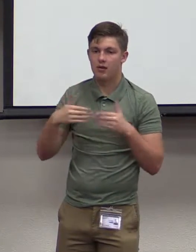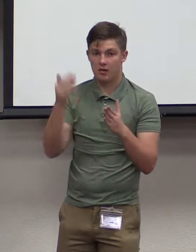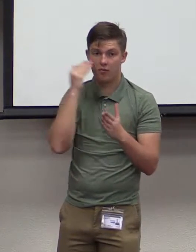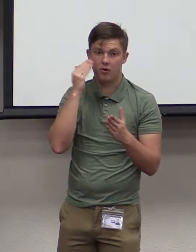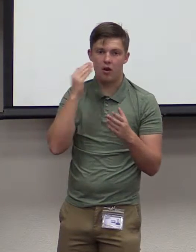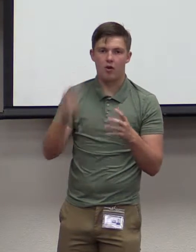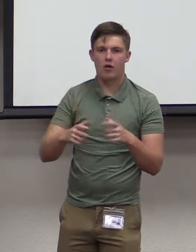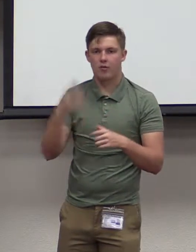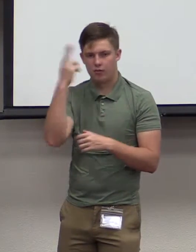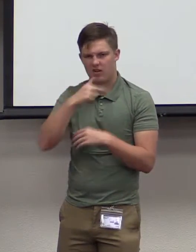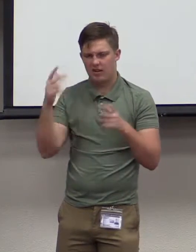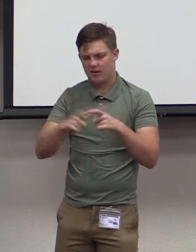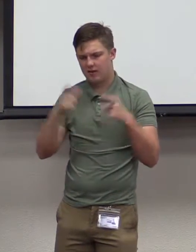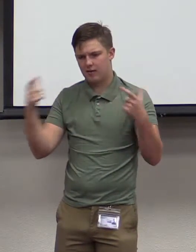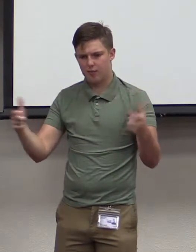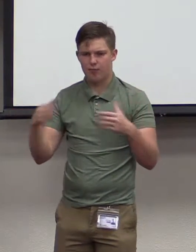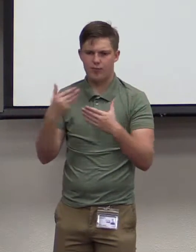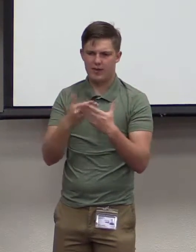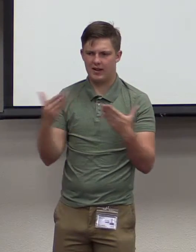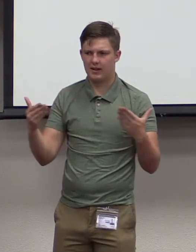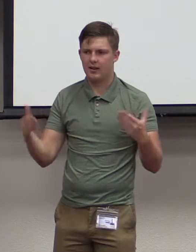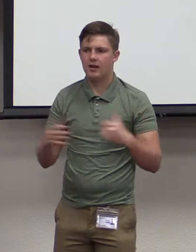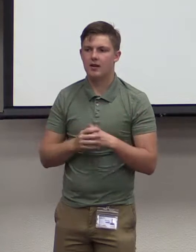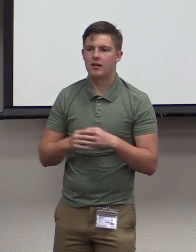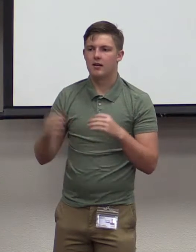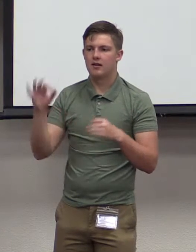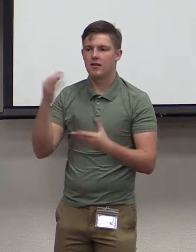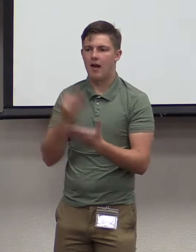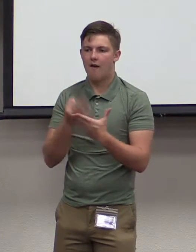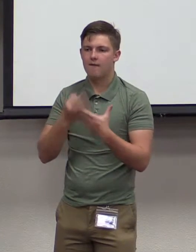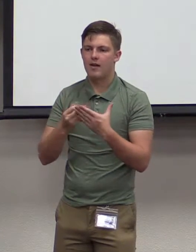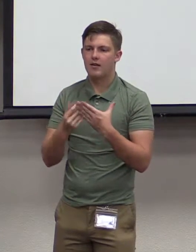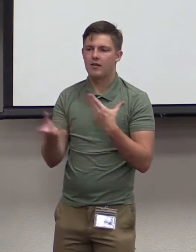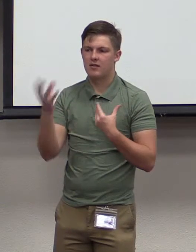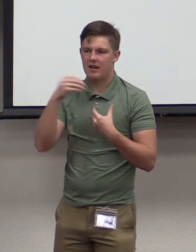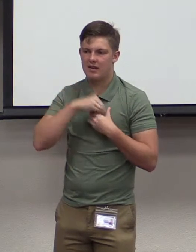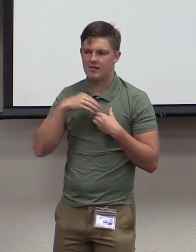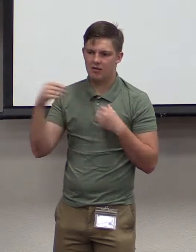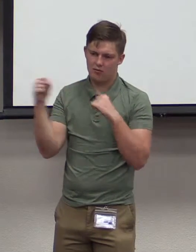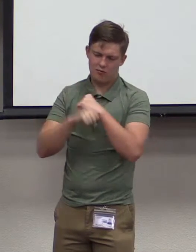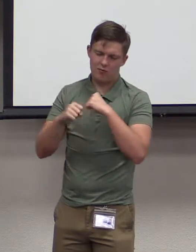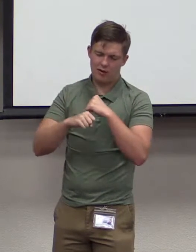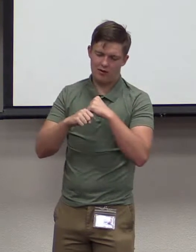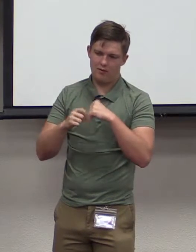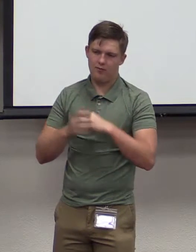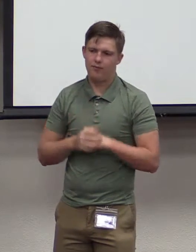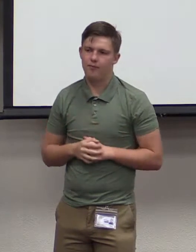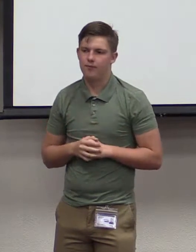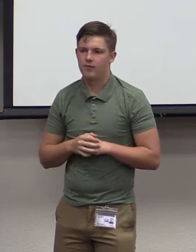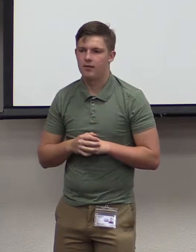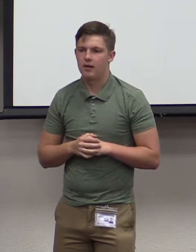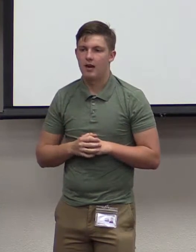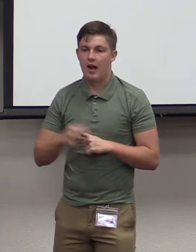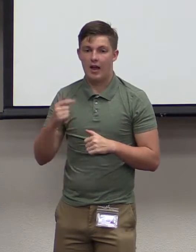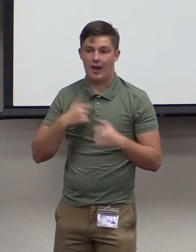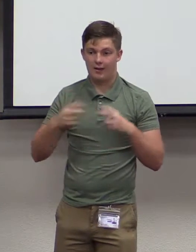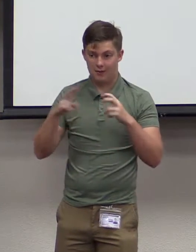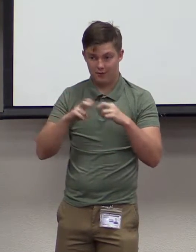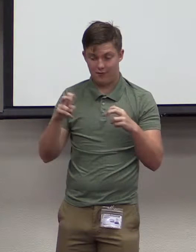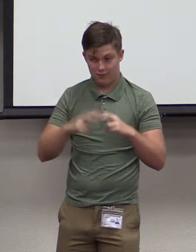quarreling is such a big issue is the fact that there's this internal conflict in us. I did some